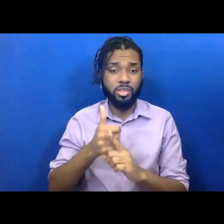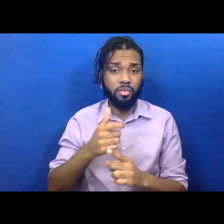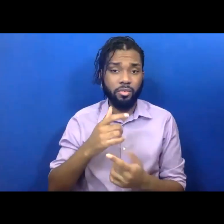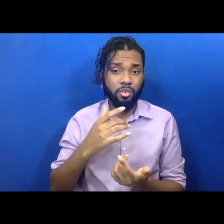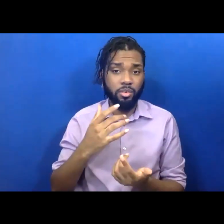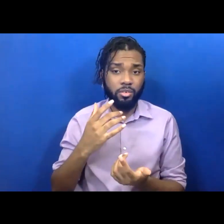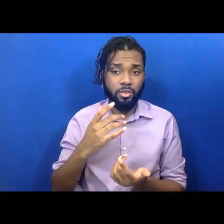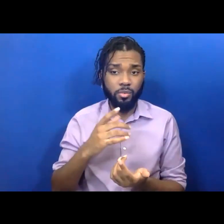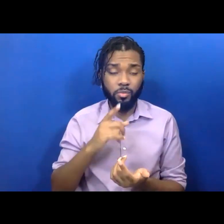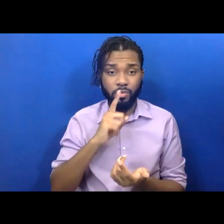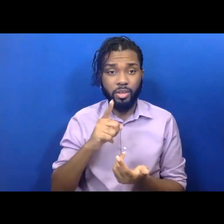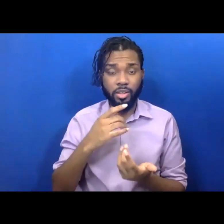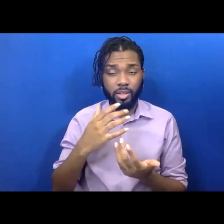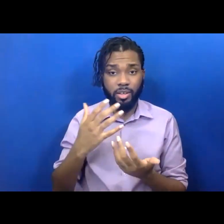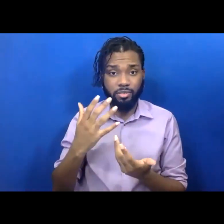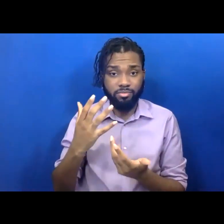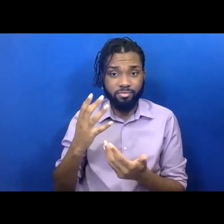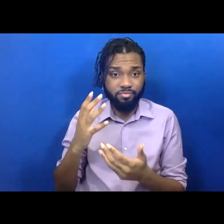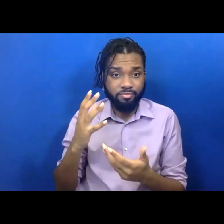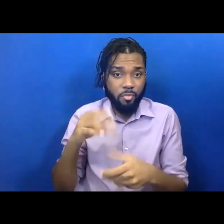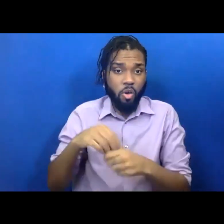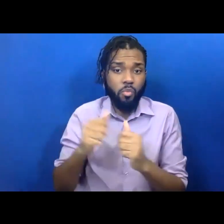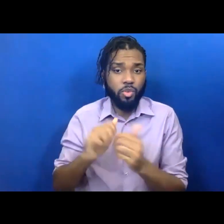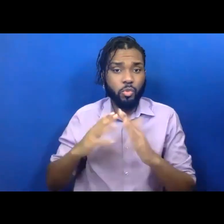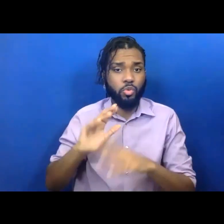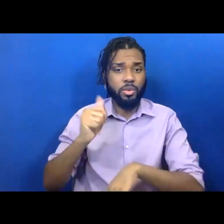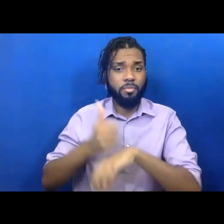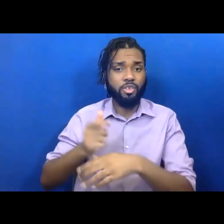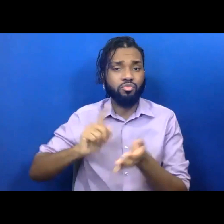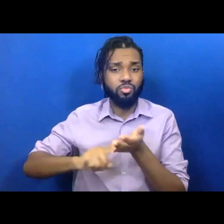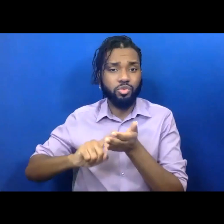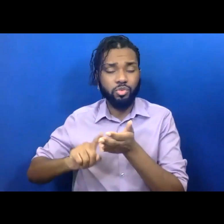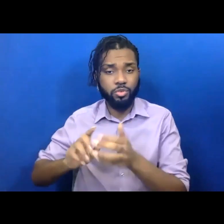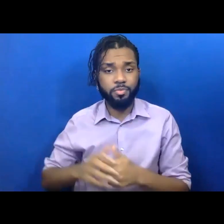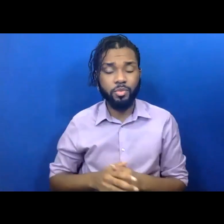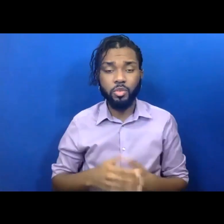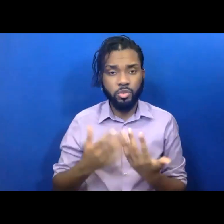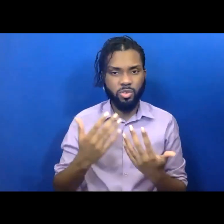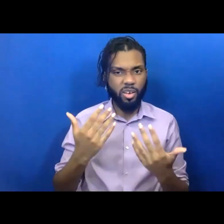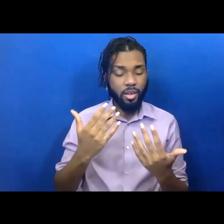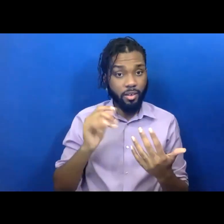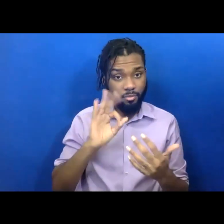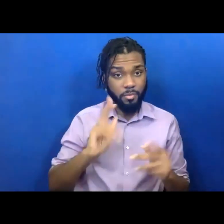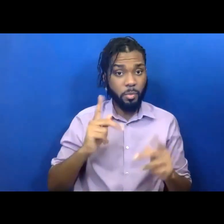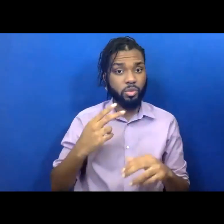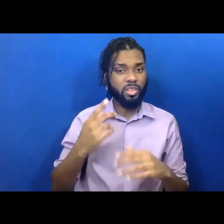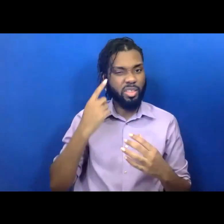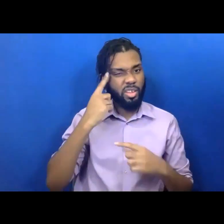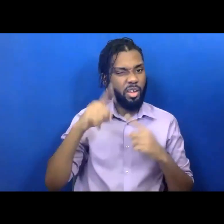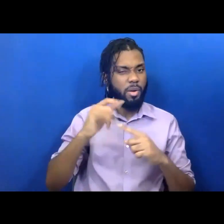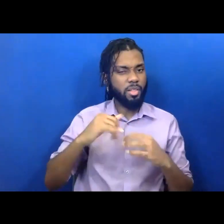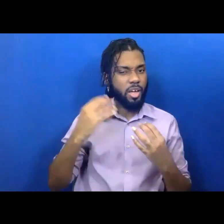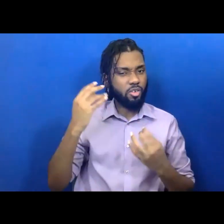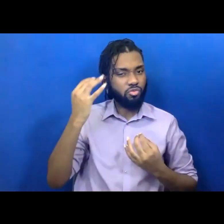parcel to community-based participatory research. And so I think, having people really think about that critically and what we're doing, Wes, as you say,